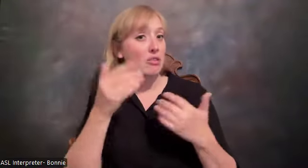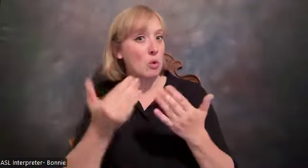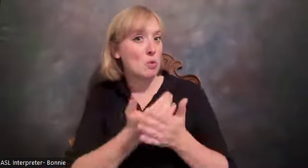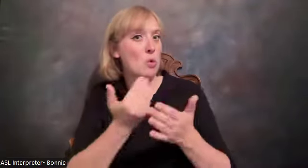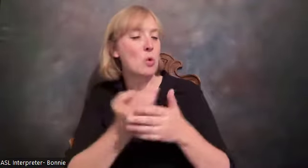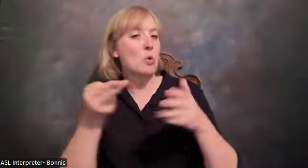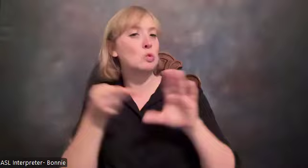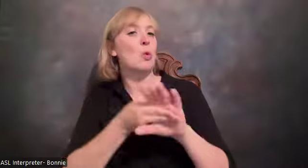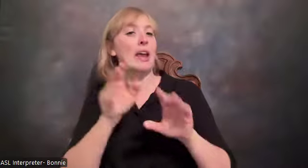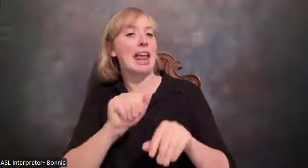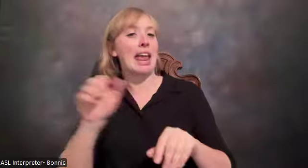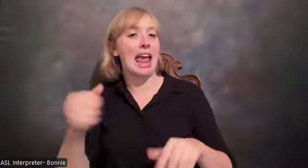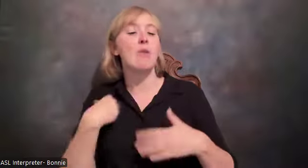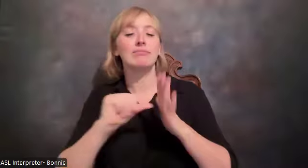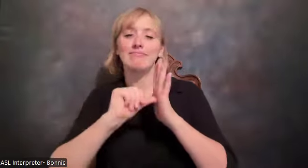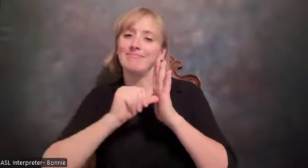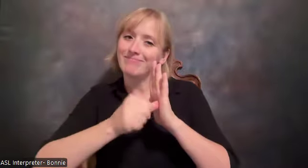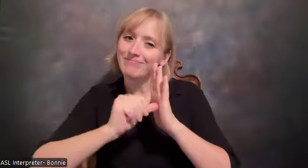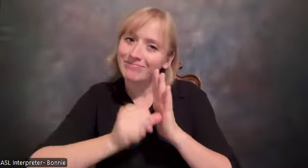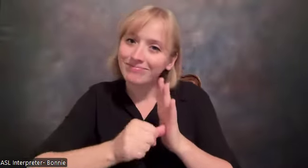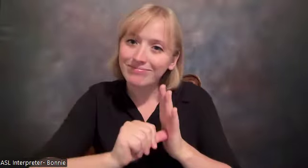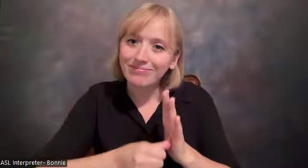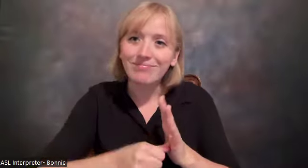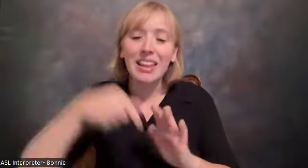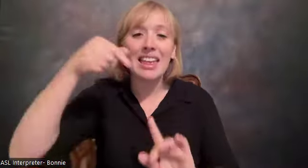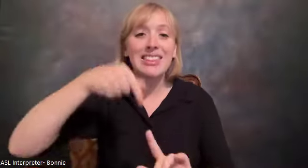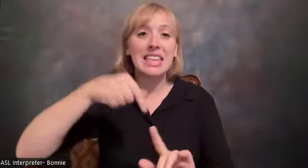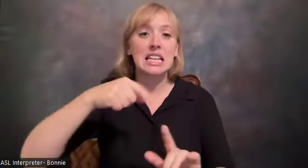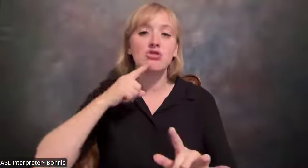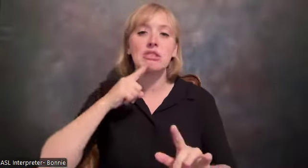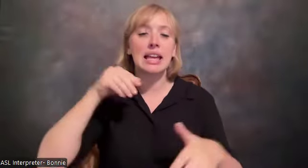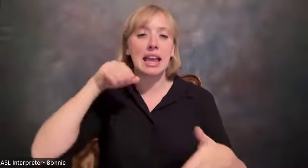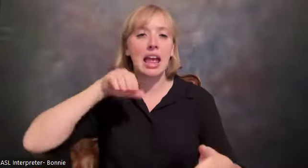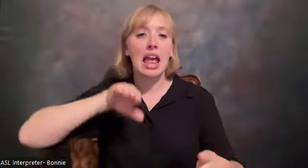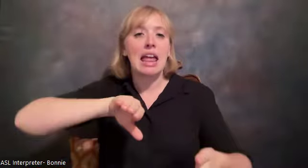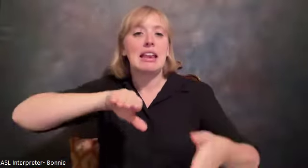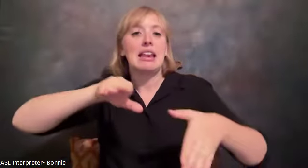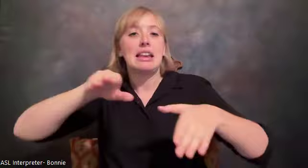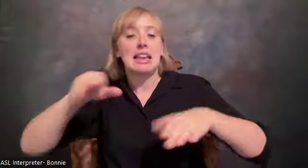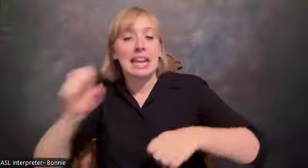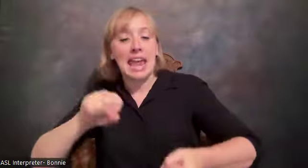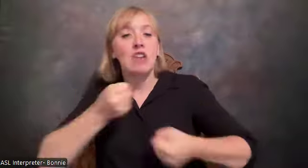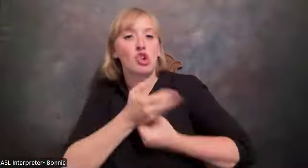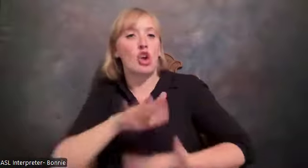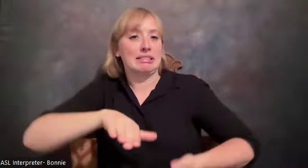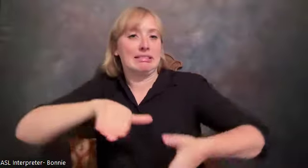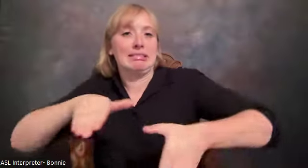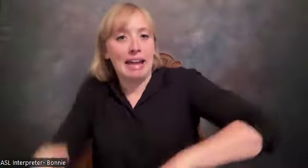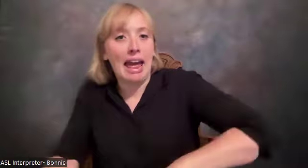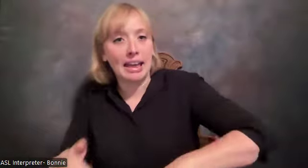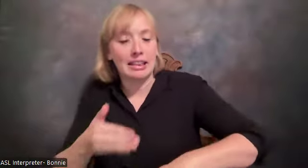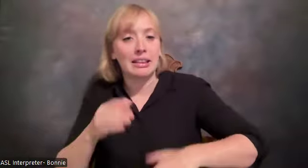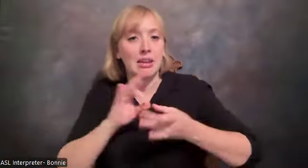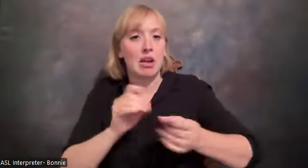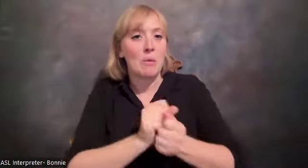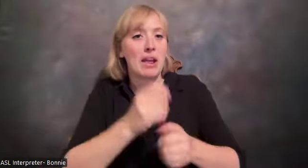Anonymous, I really want to emphasize this. This deadly part of my relationship with alcohol happens